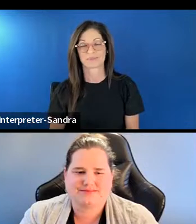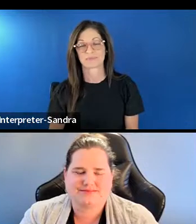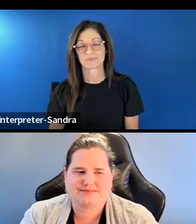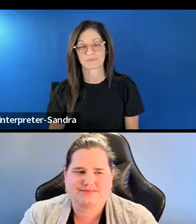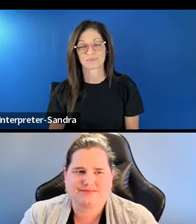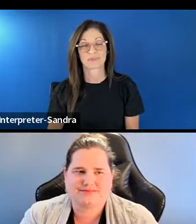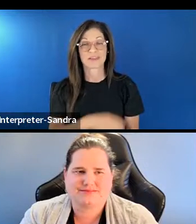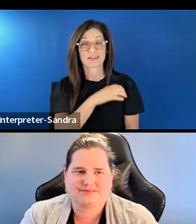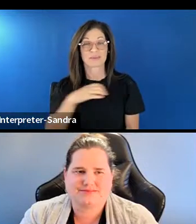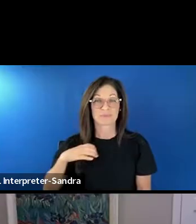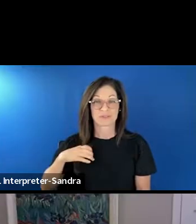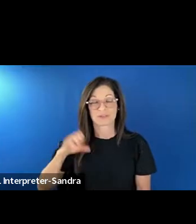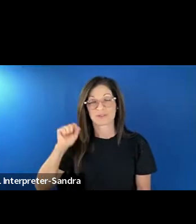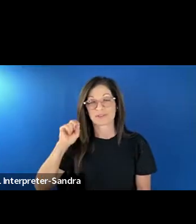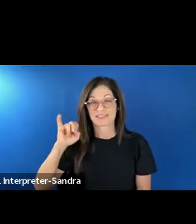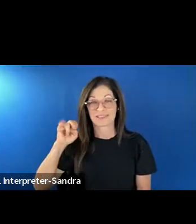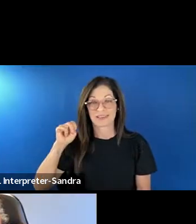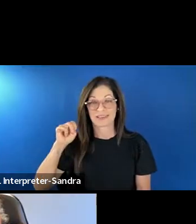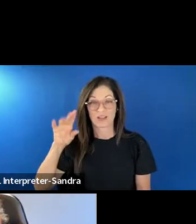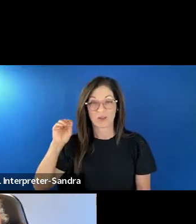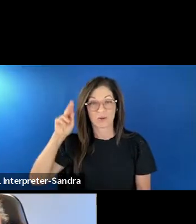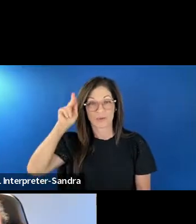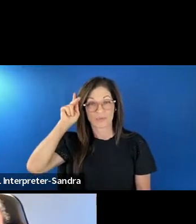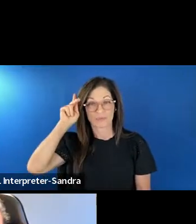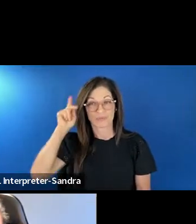Commissioner Cinco?